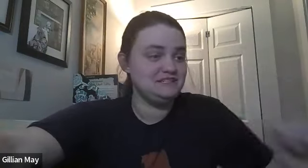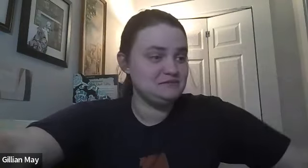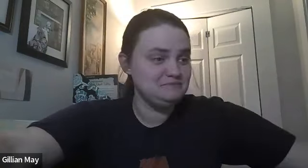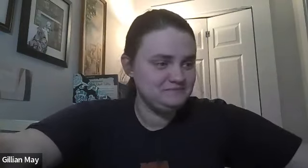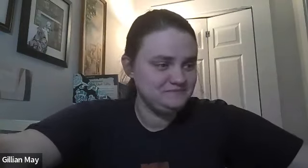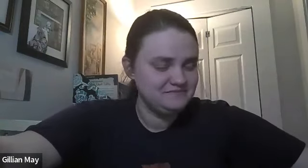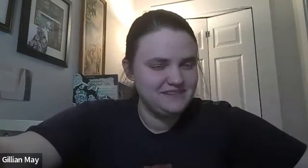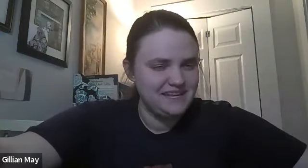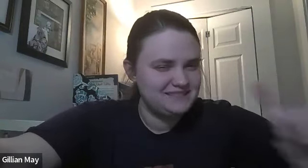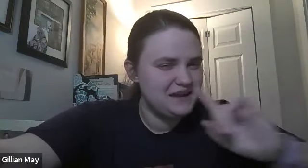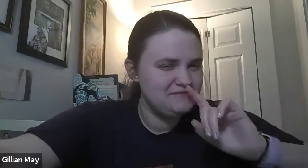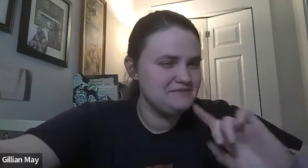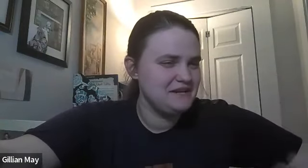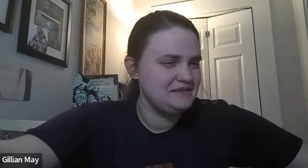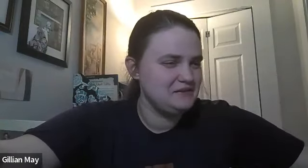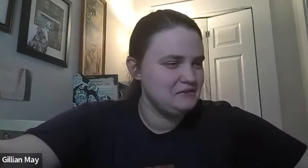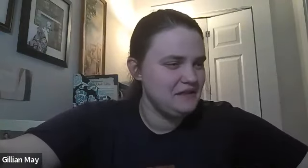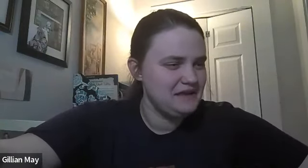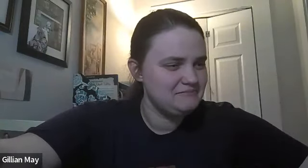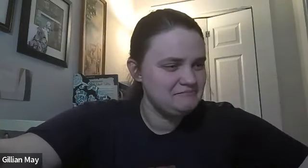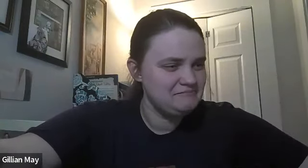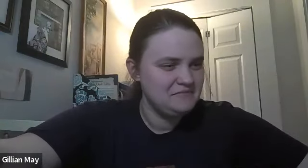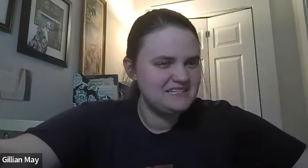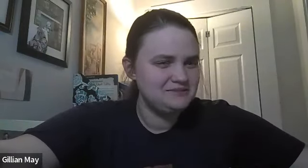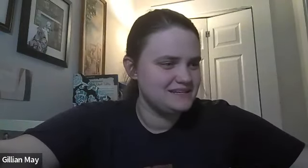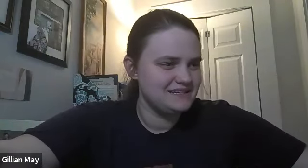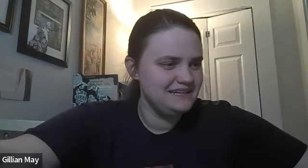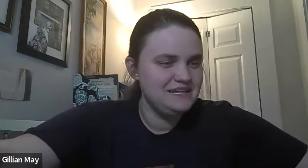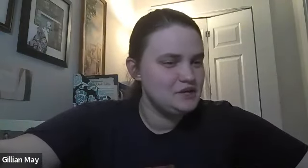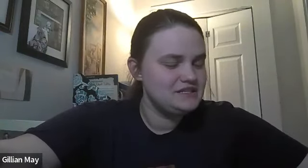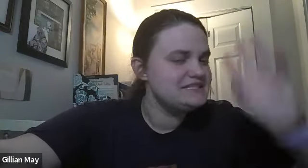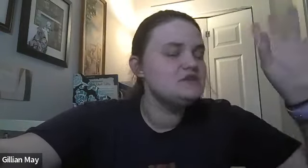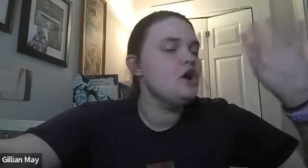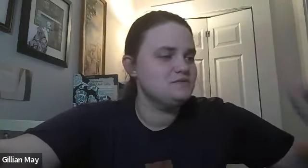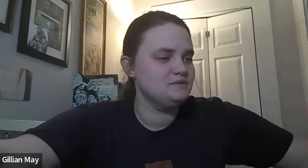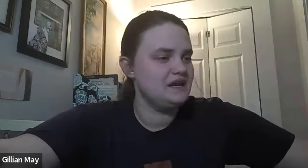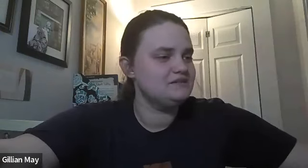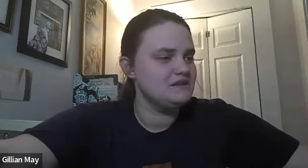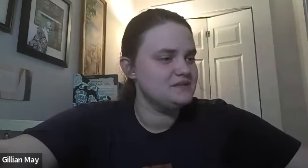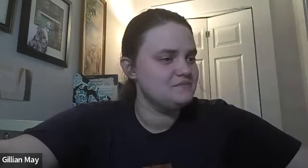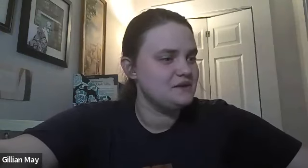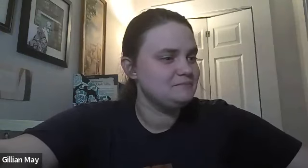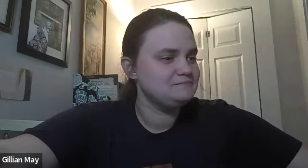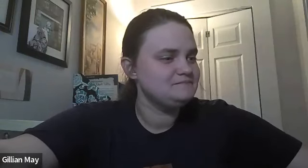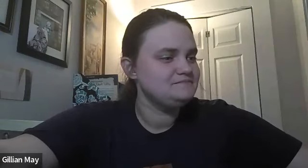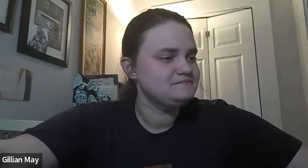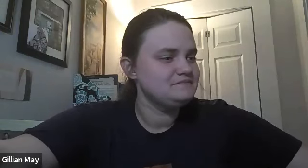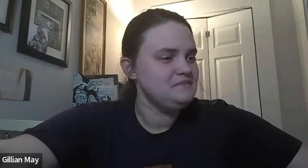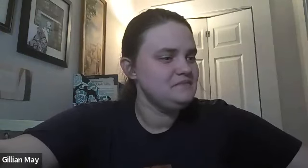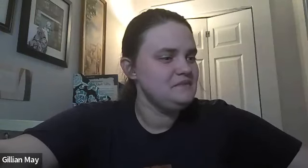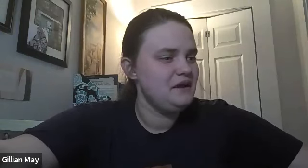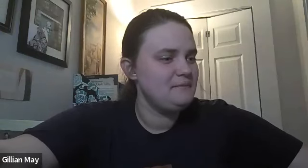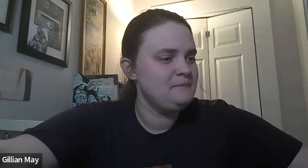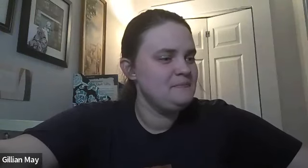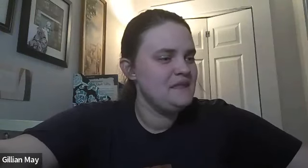decision. It's kind of a funny little, like, because he still does it. He still hopes one day I'll tell him something. Okay.